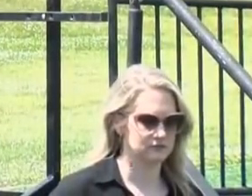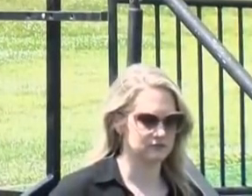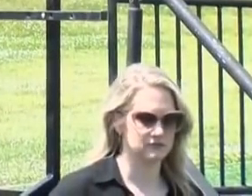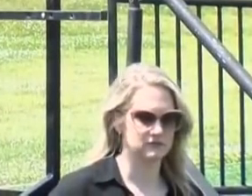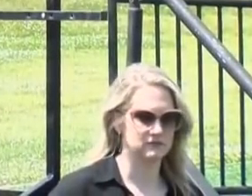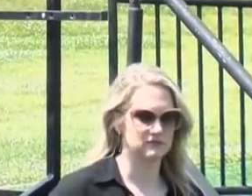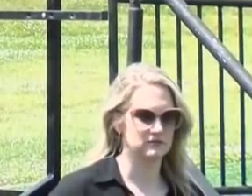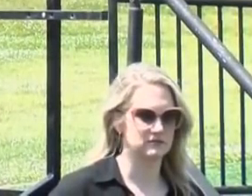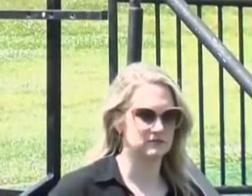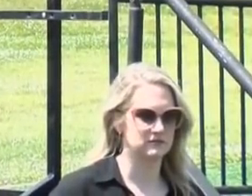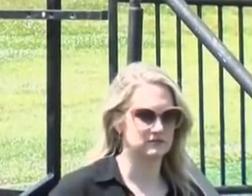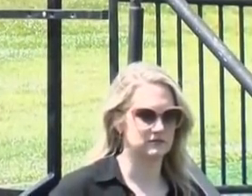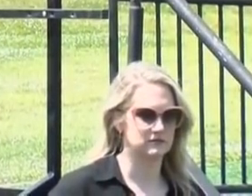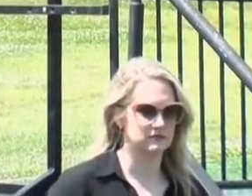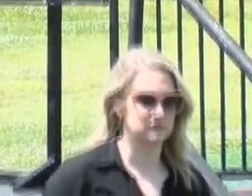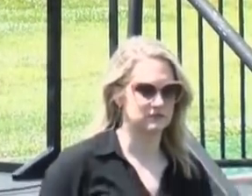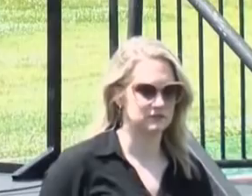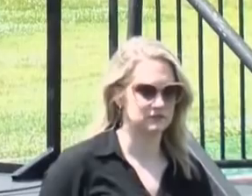Ethan Blint,